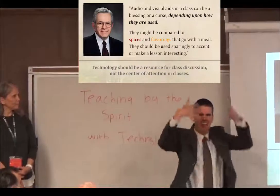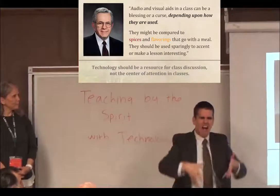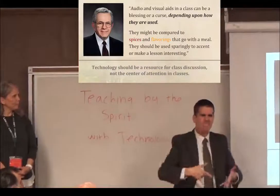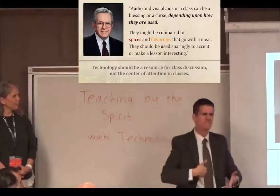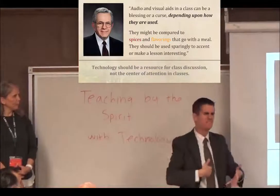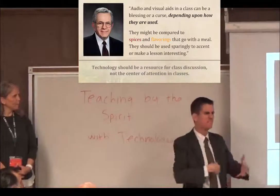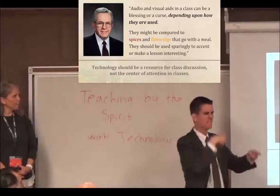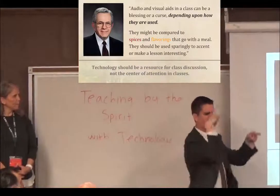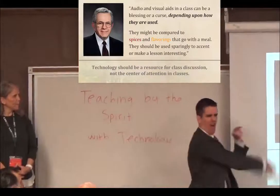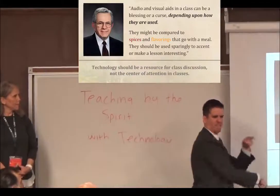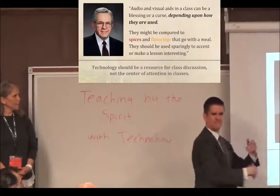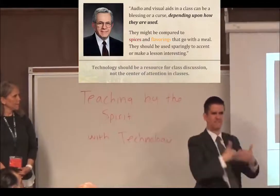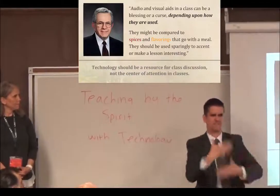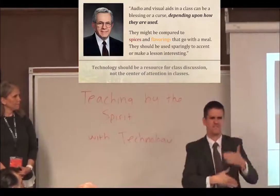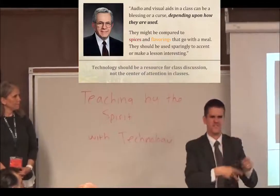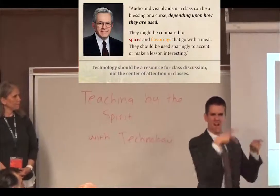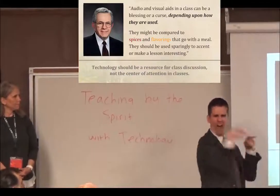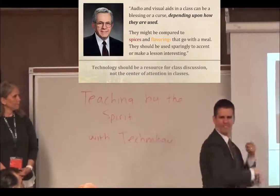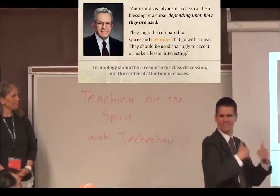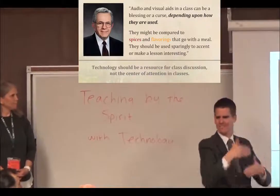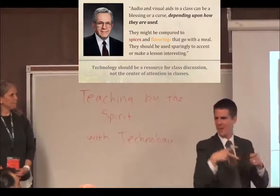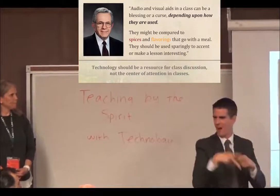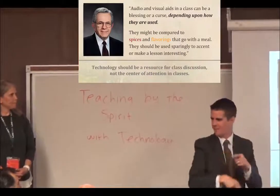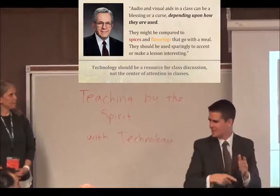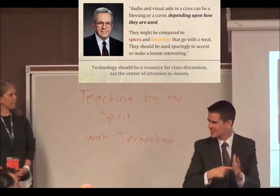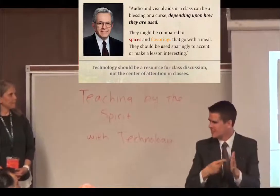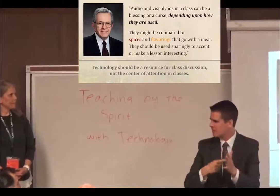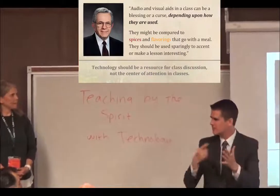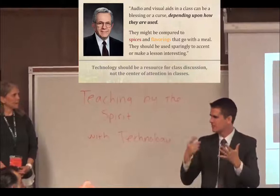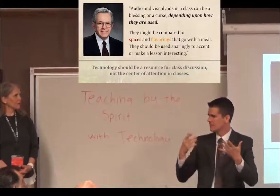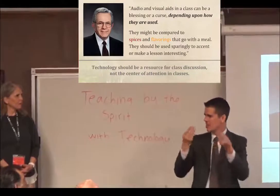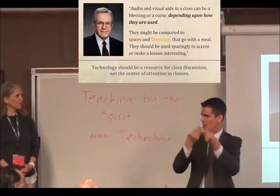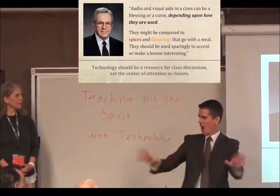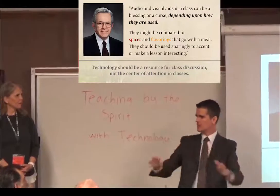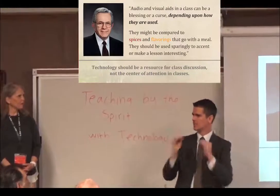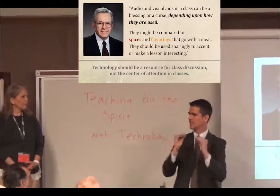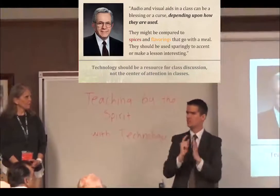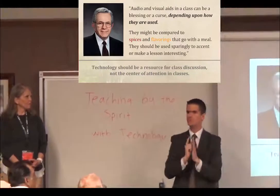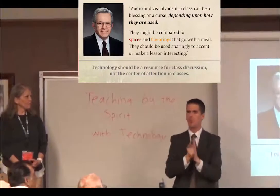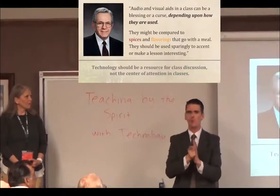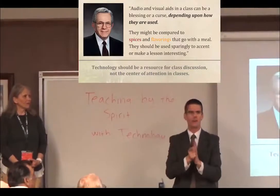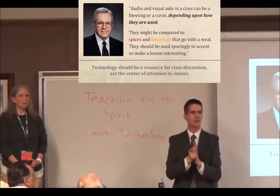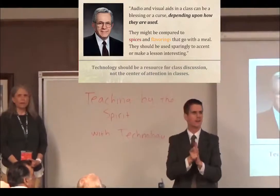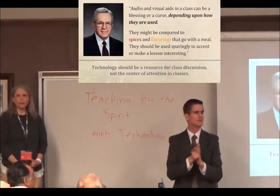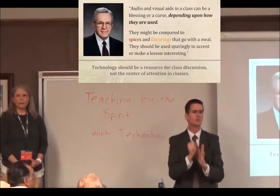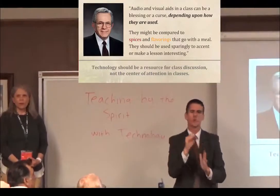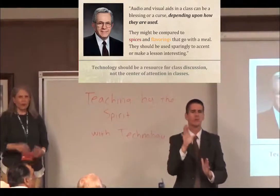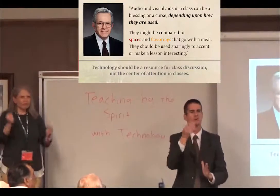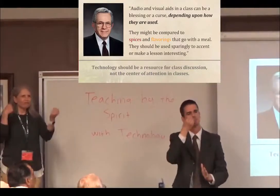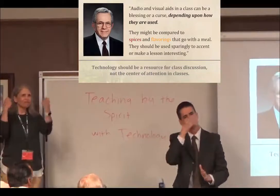I have another 20 minutes left. I cut that off. And sometimes my teaching moment is